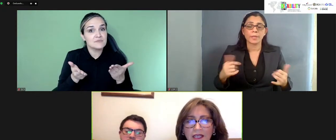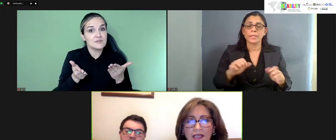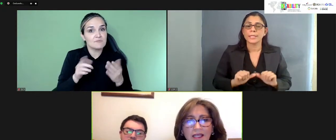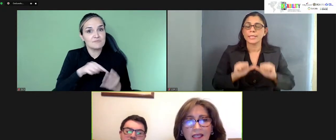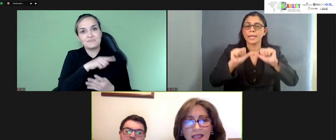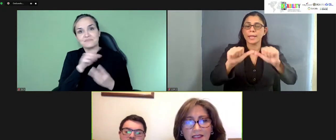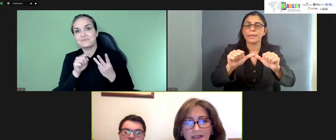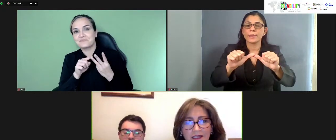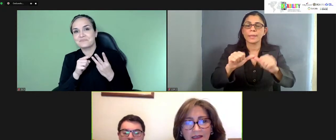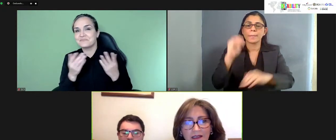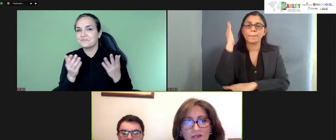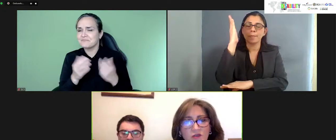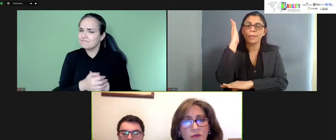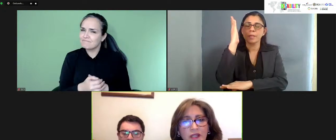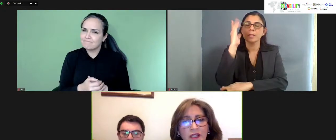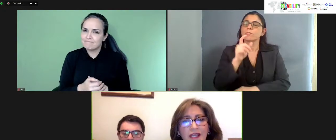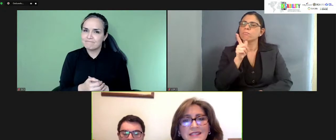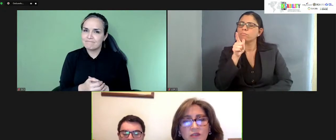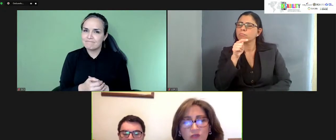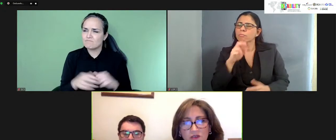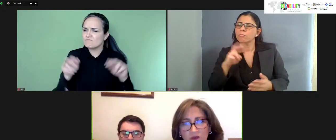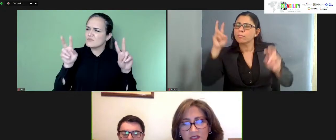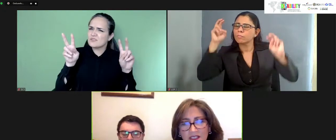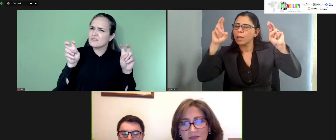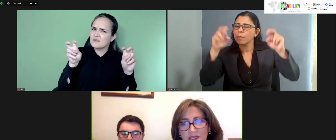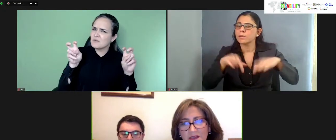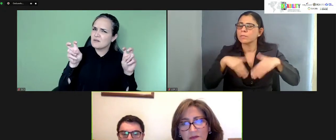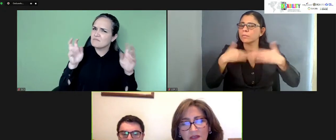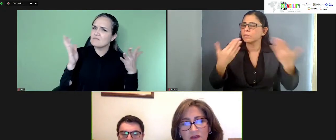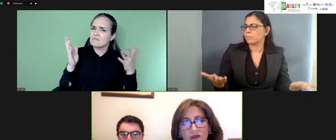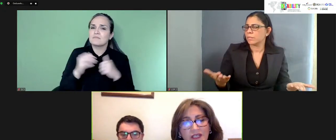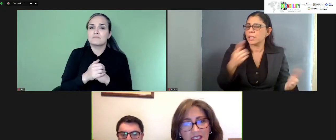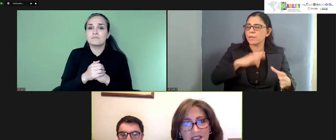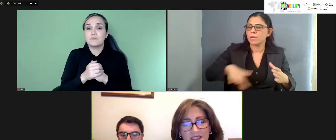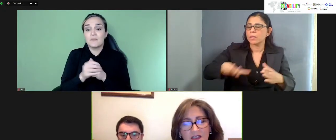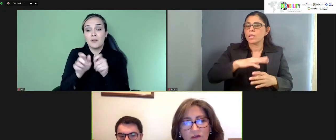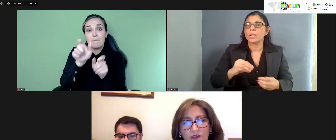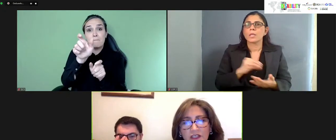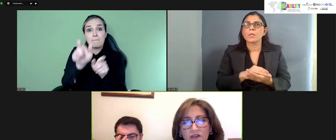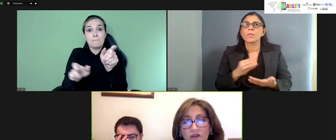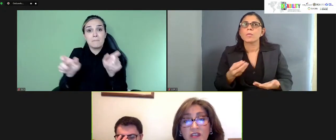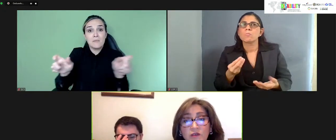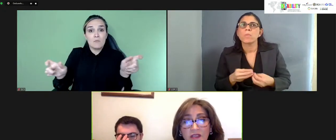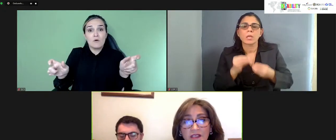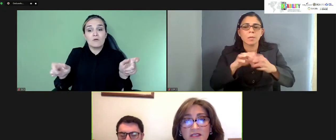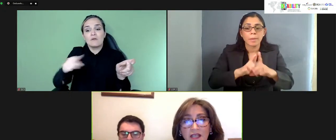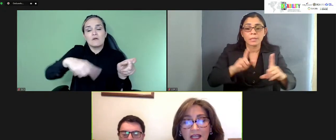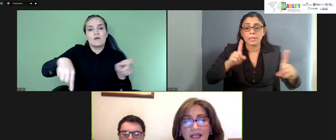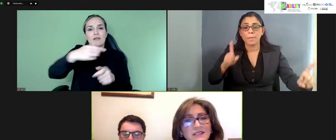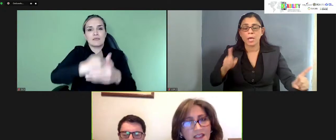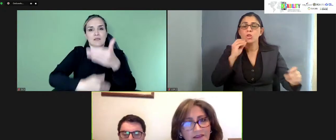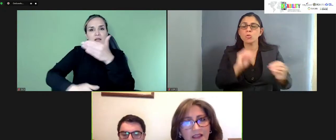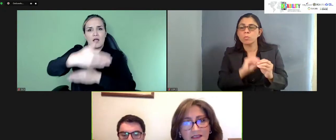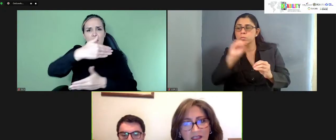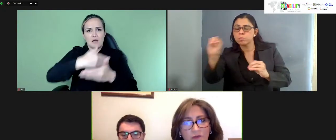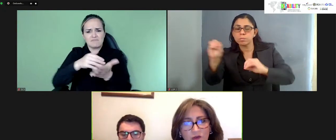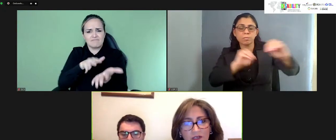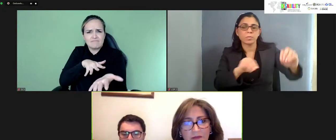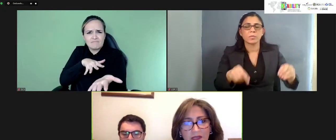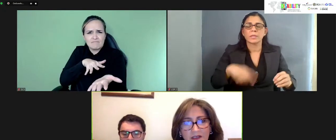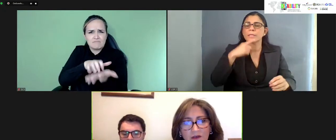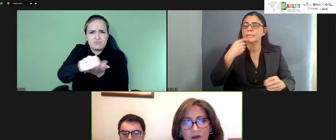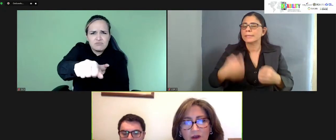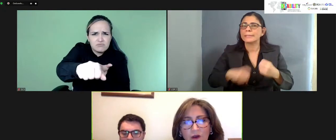miguel let's move on to the next panel which is about displacement situations crisis and conflict